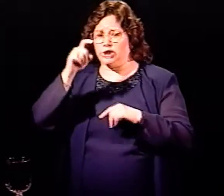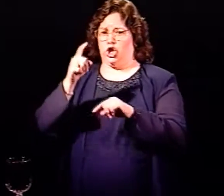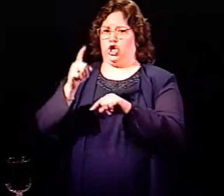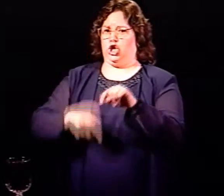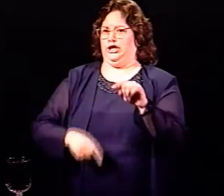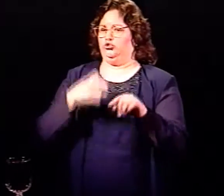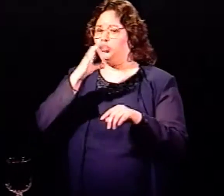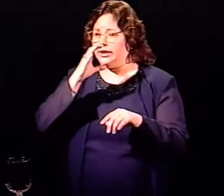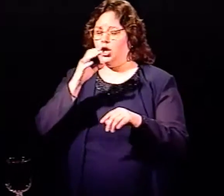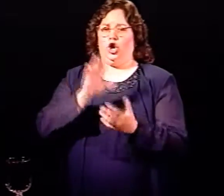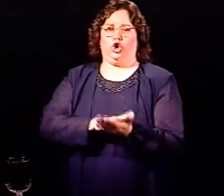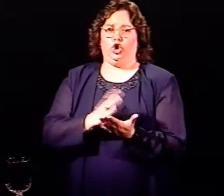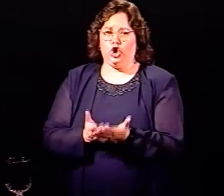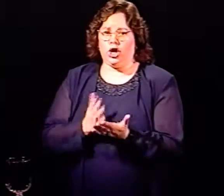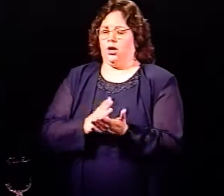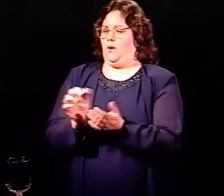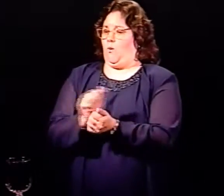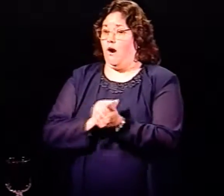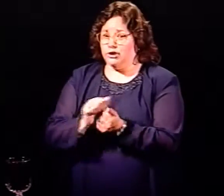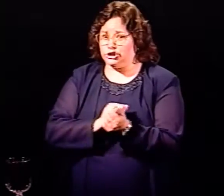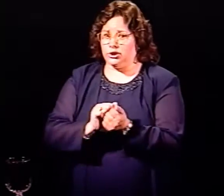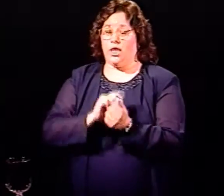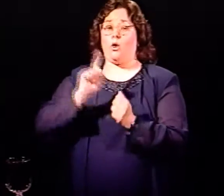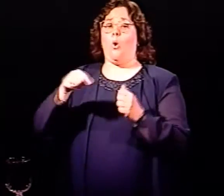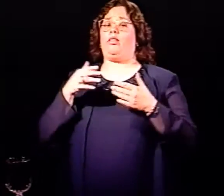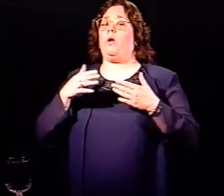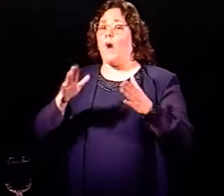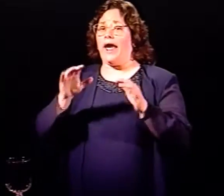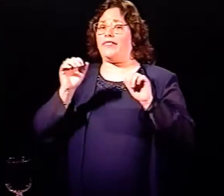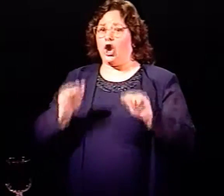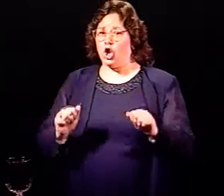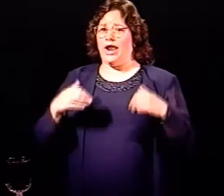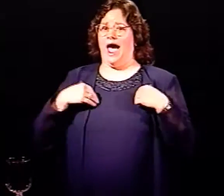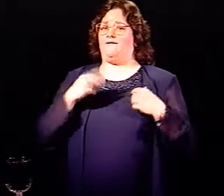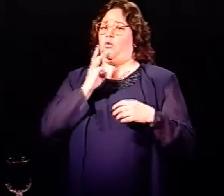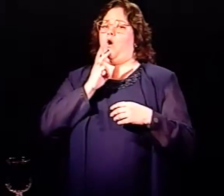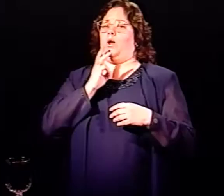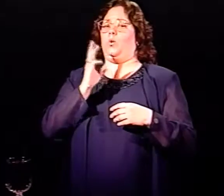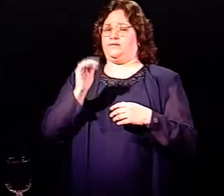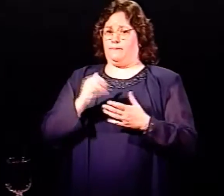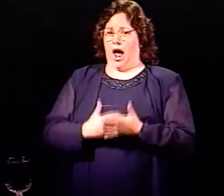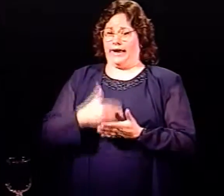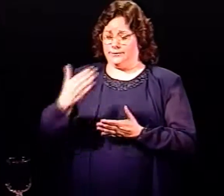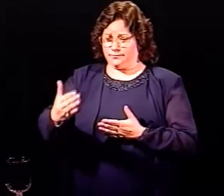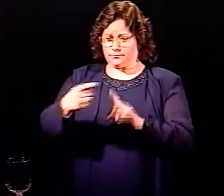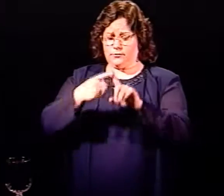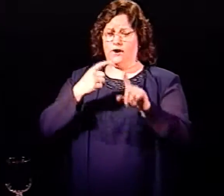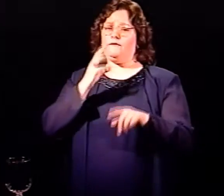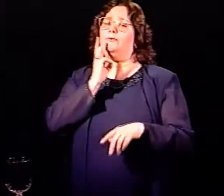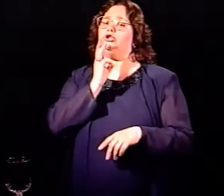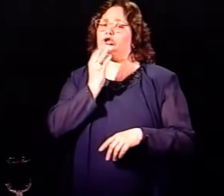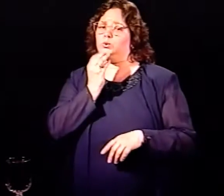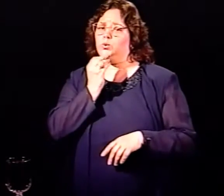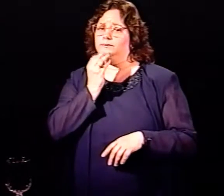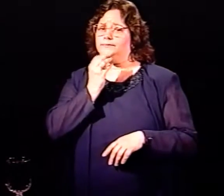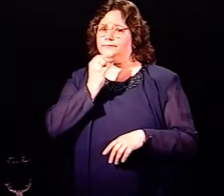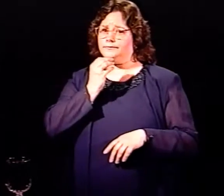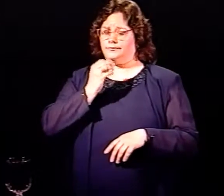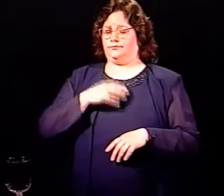not drink or cook or wash. The only way they could have water was by buying it from Jews.